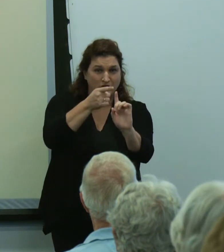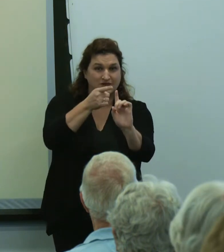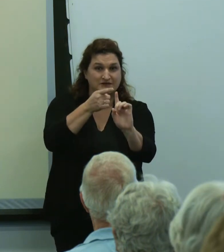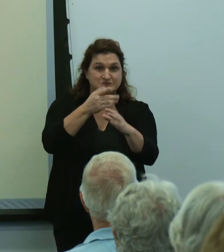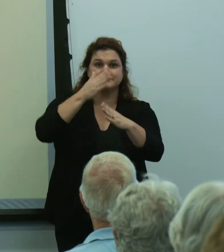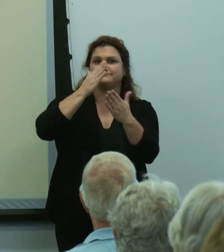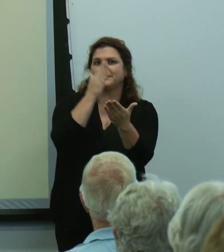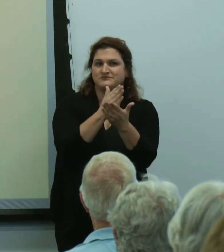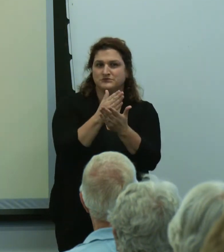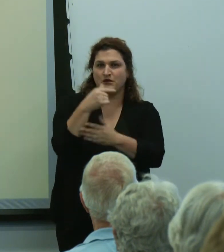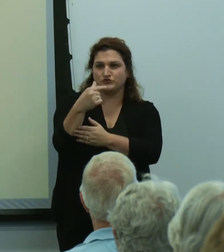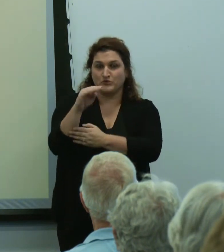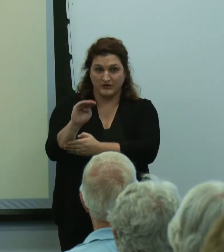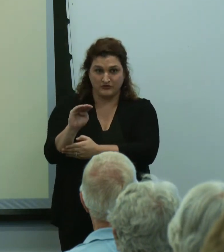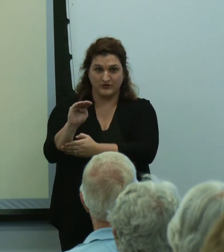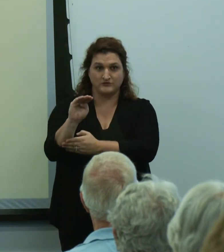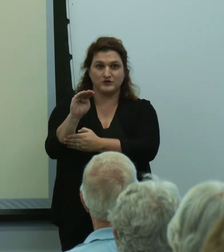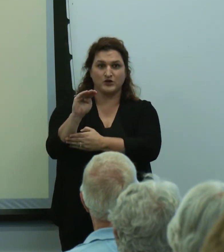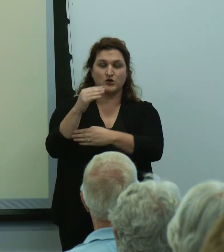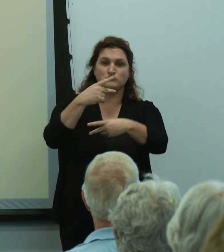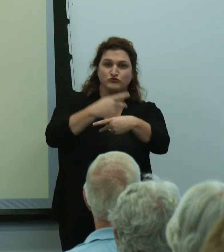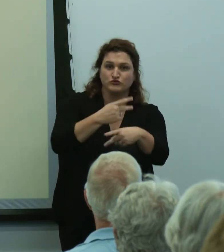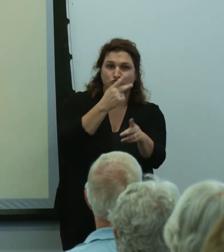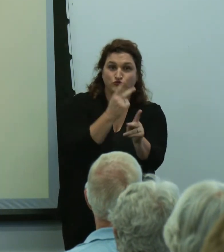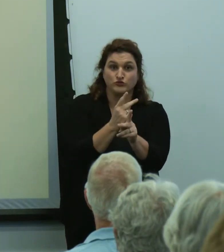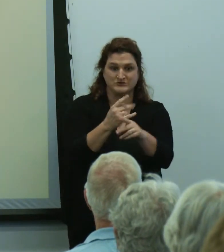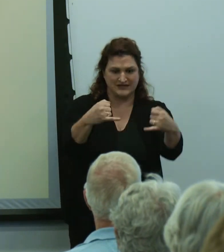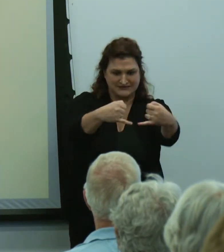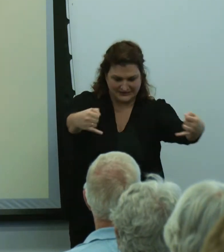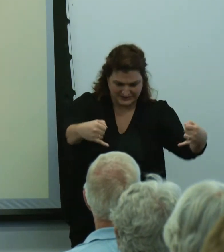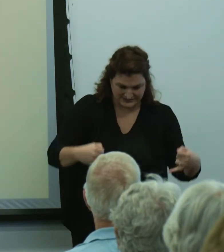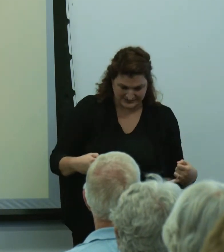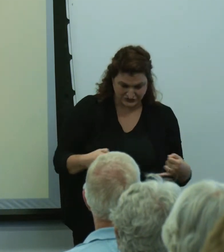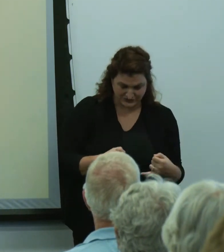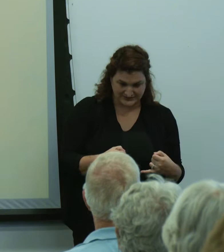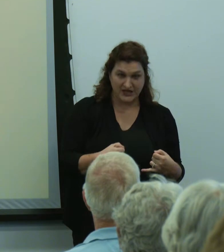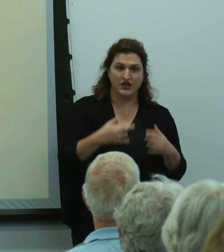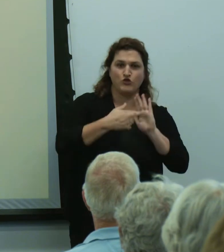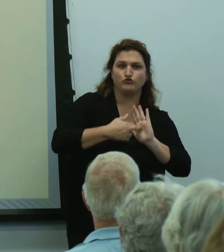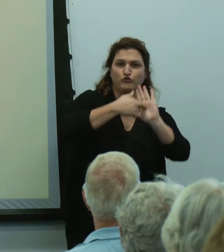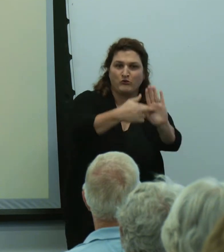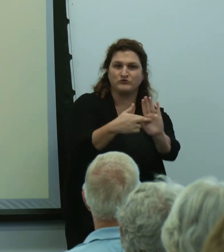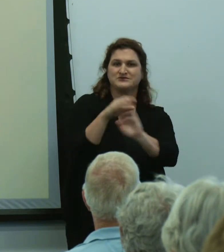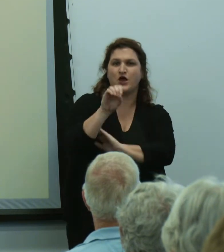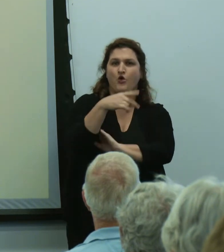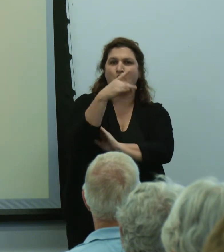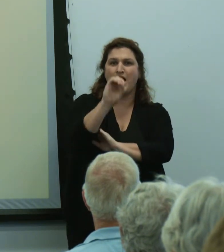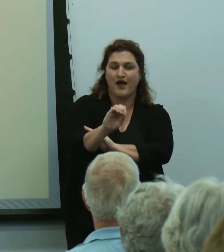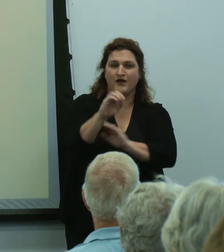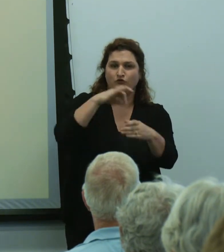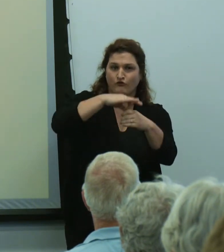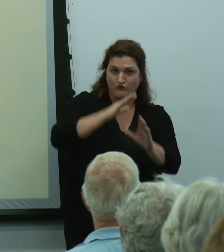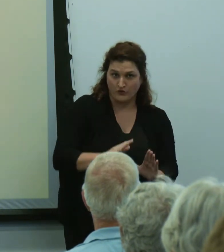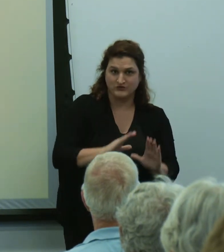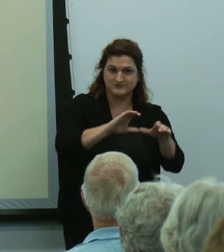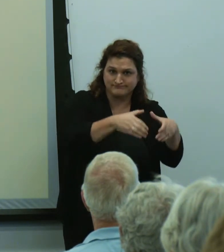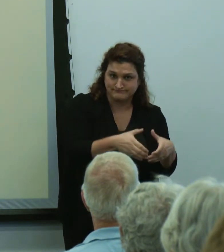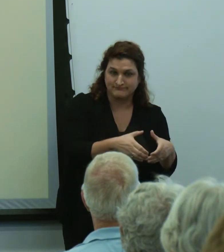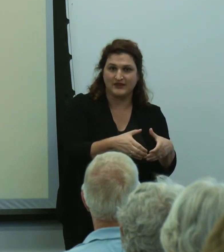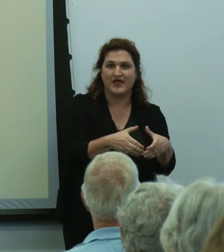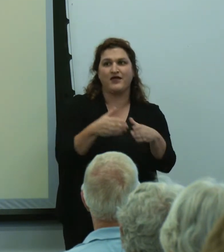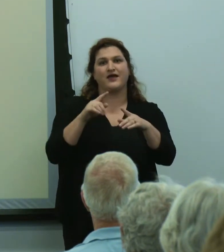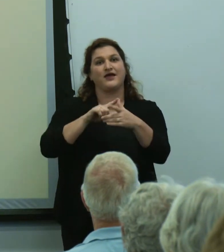produce legislative and congressional districts that impartially represented Ohio voters, and after the 2020